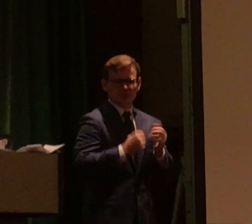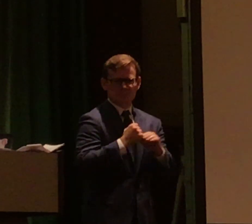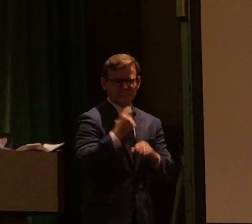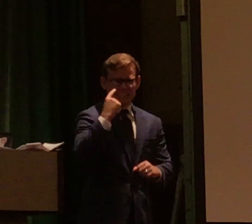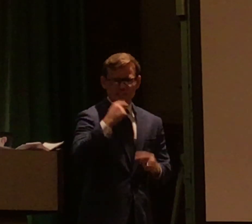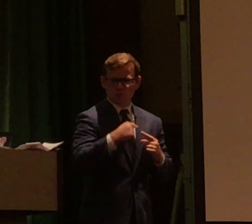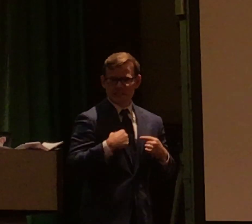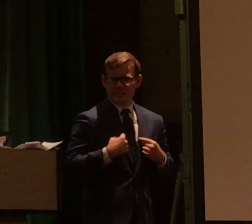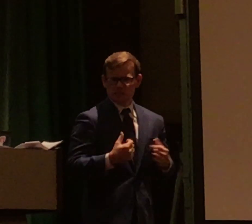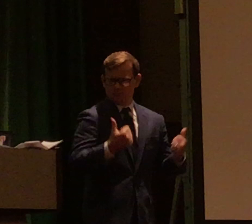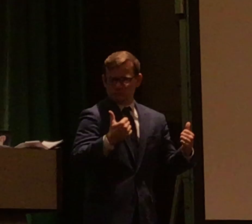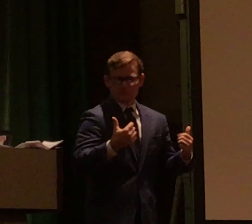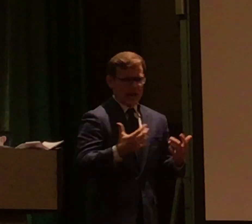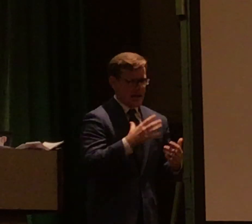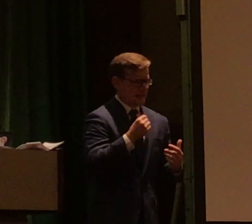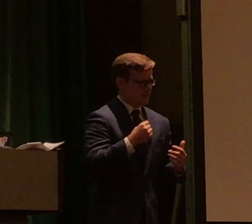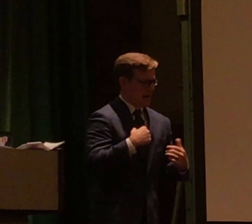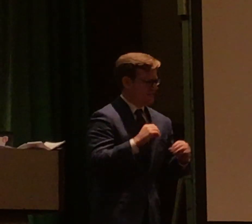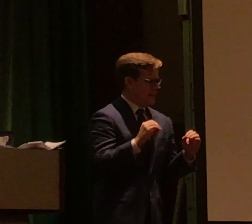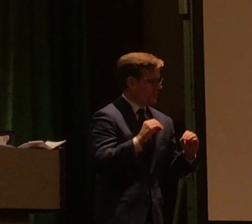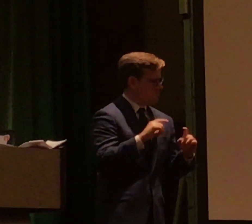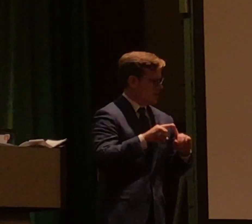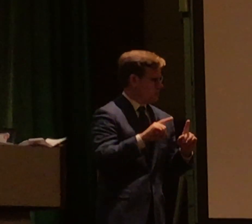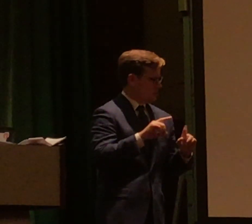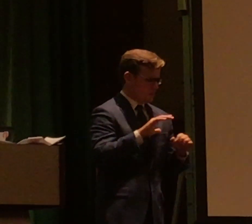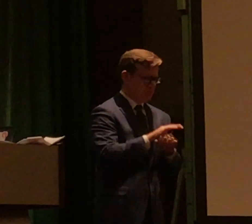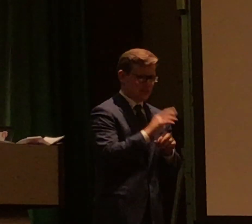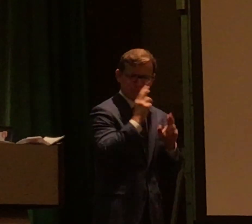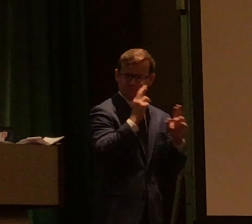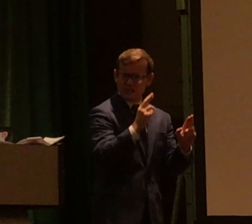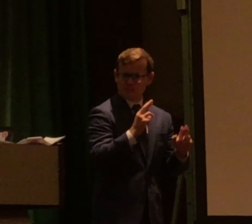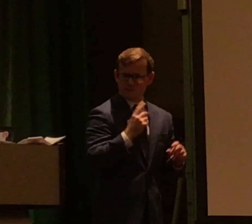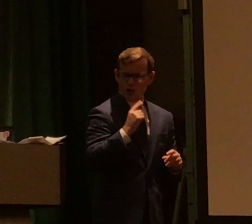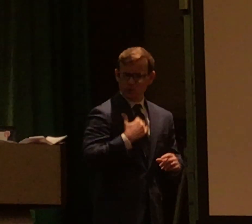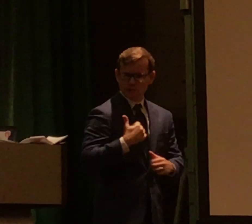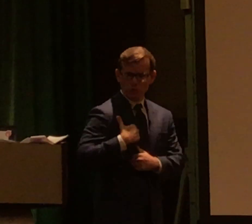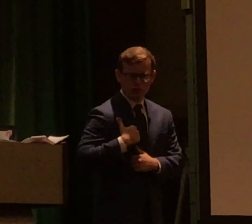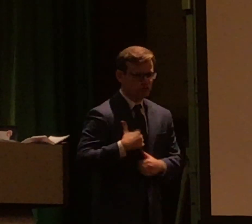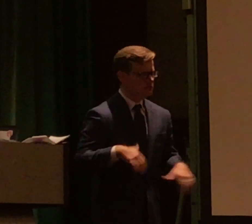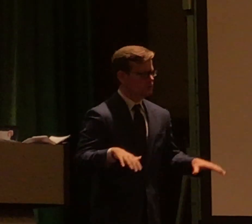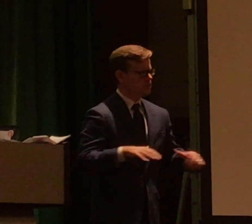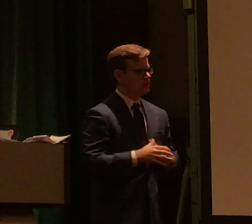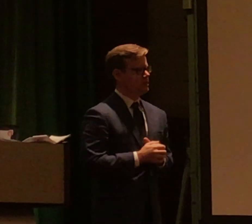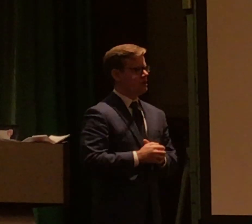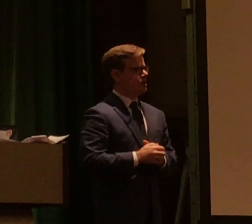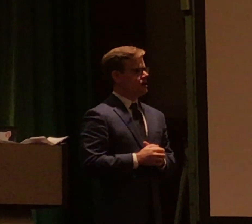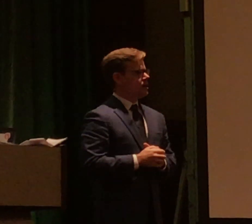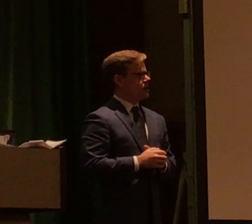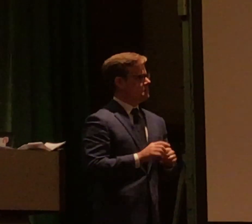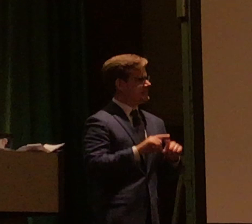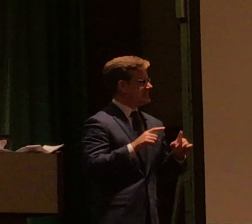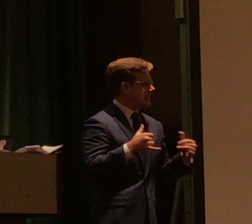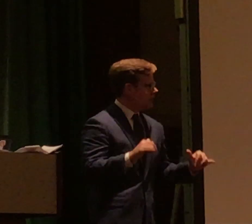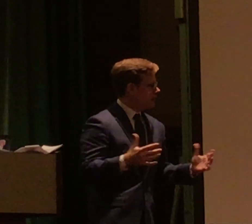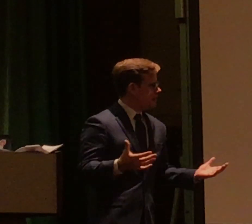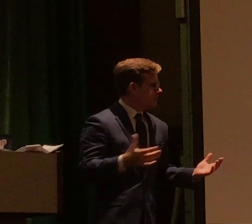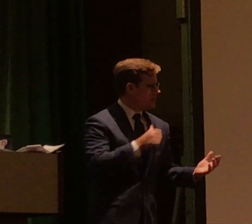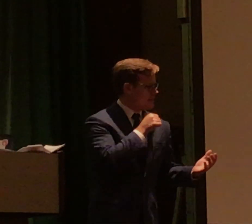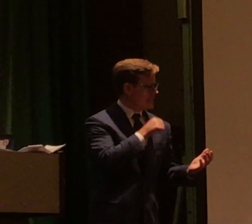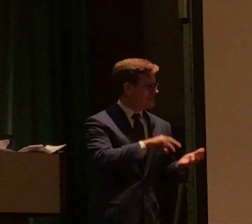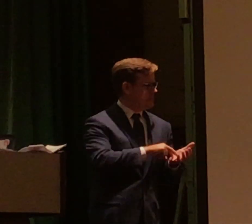want those resources to be wasted. So I think those points make sense to me, and I can completely respect those